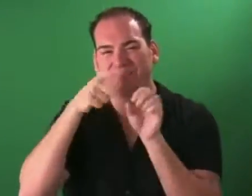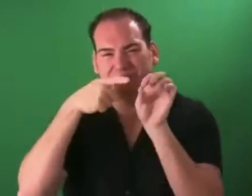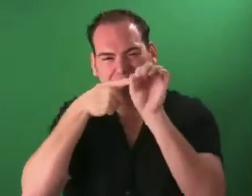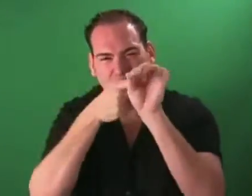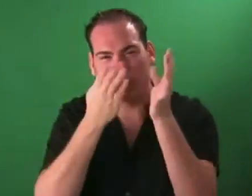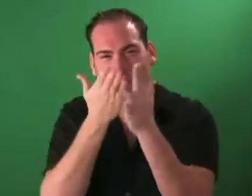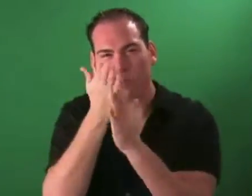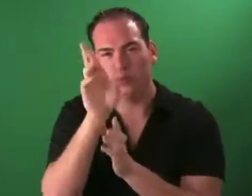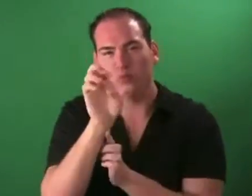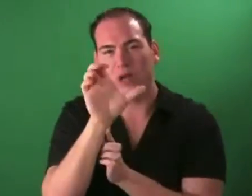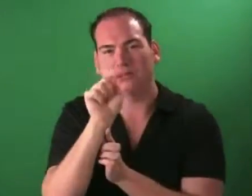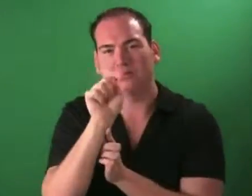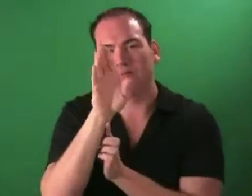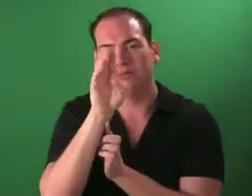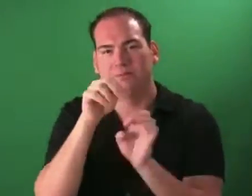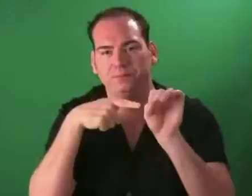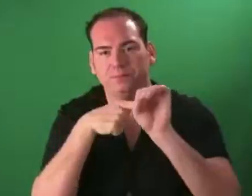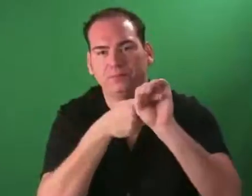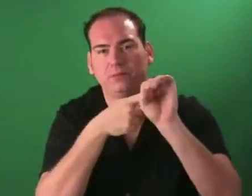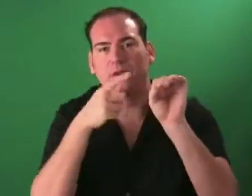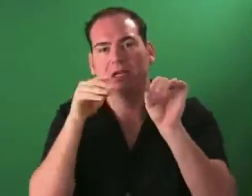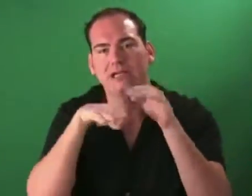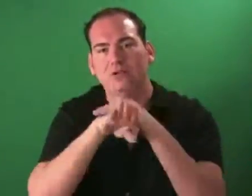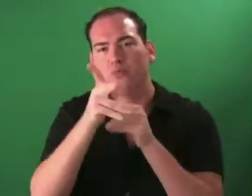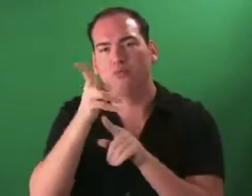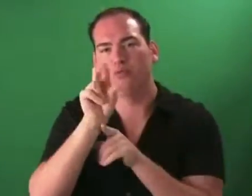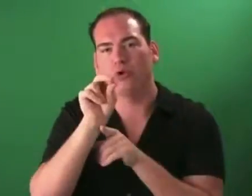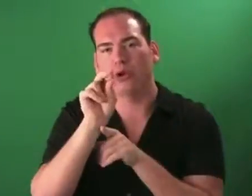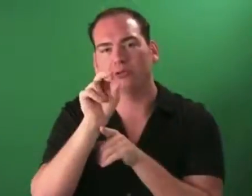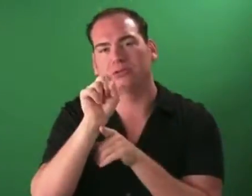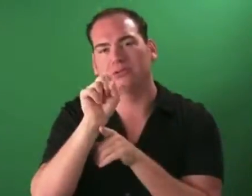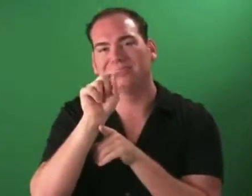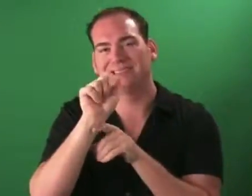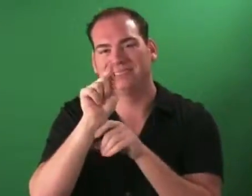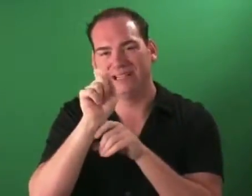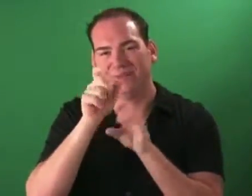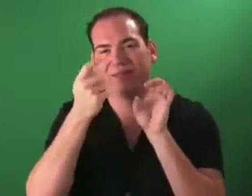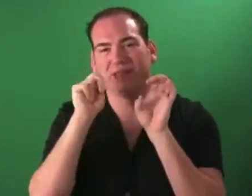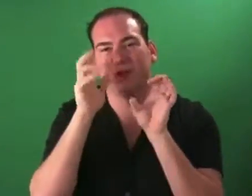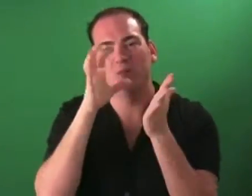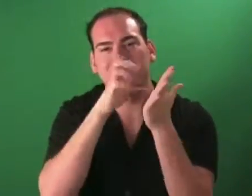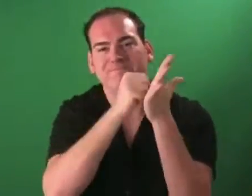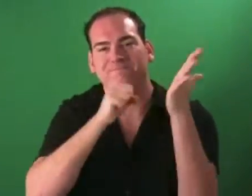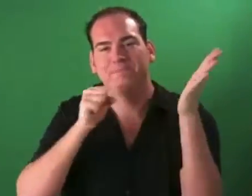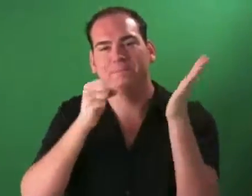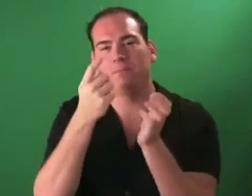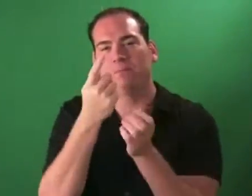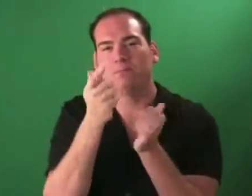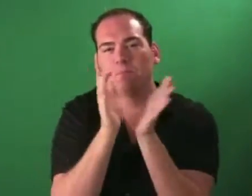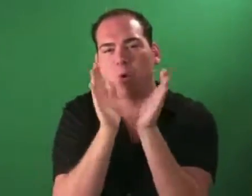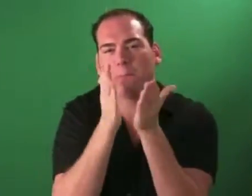And they will do a rectal biopsy, and they will go through the rectum,